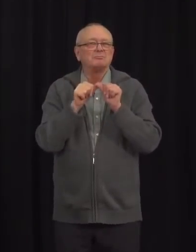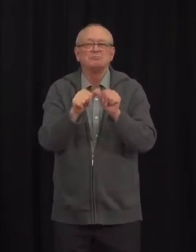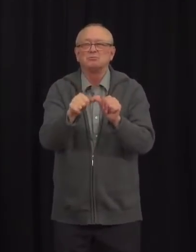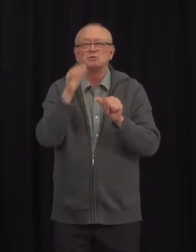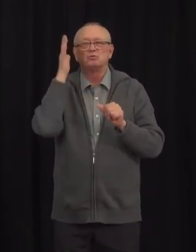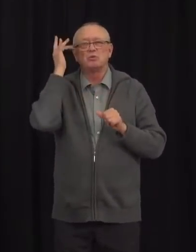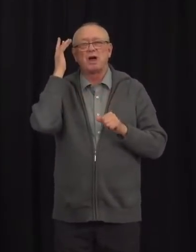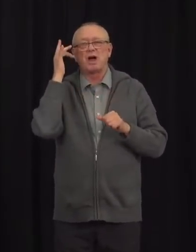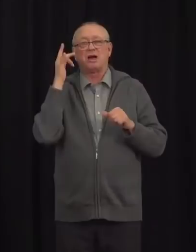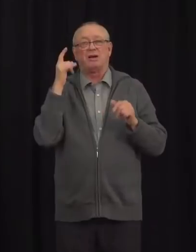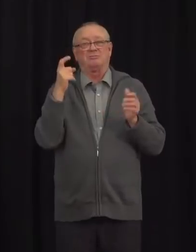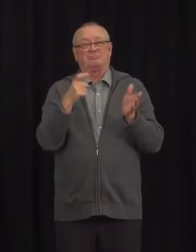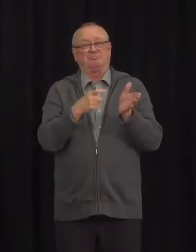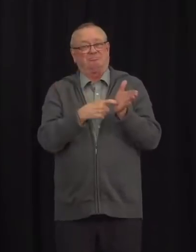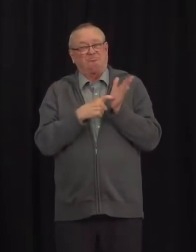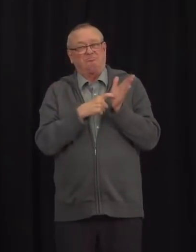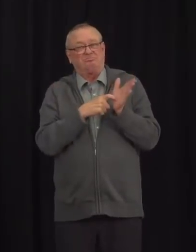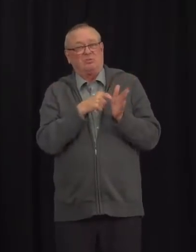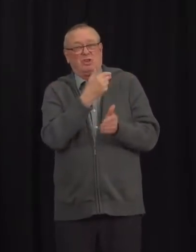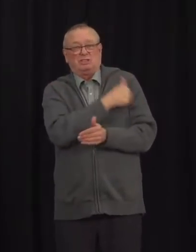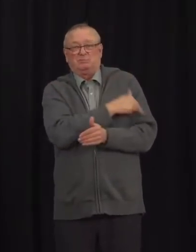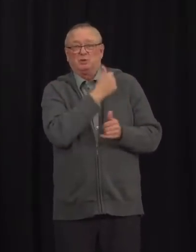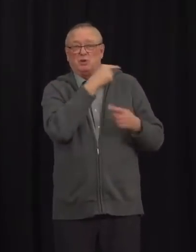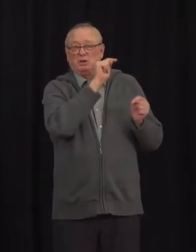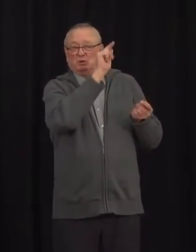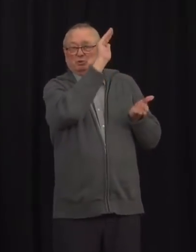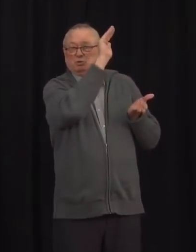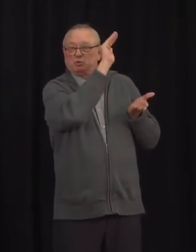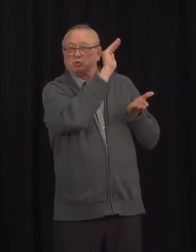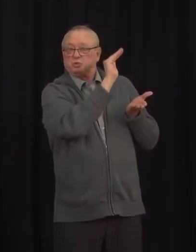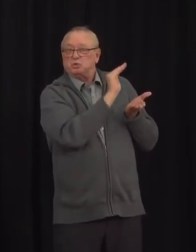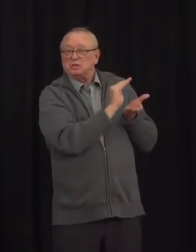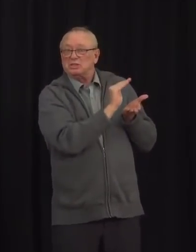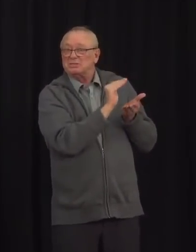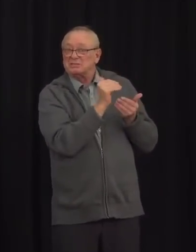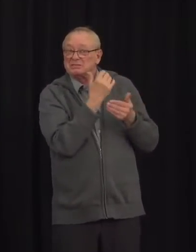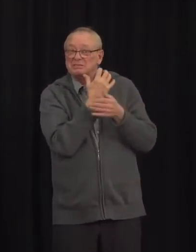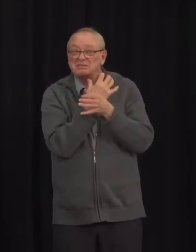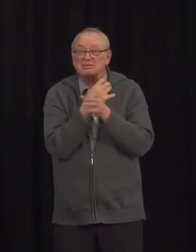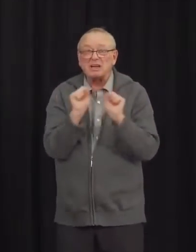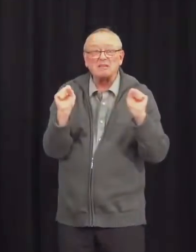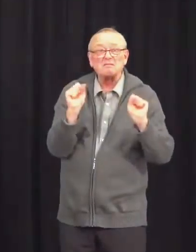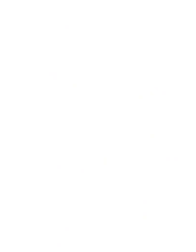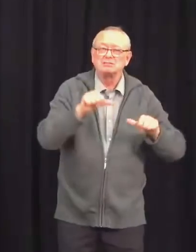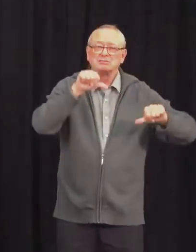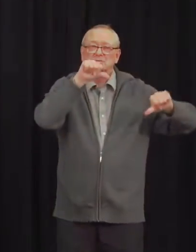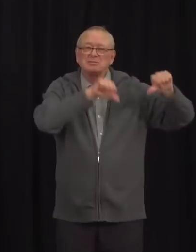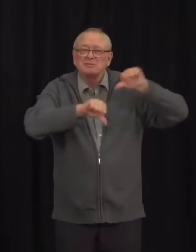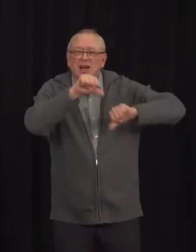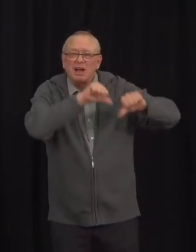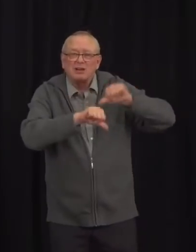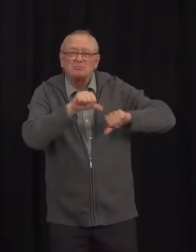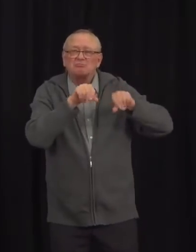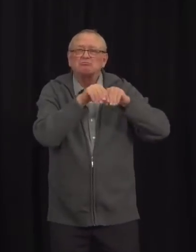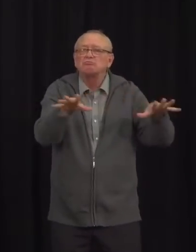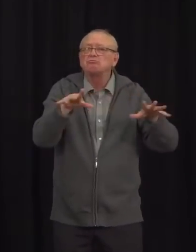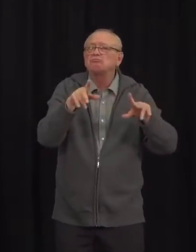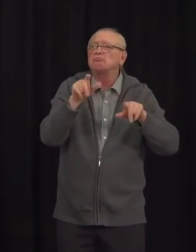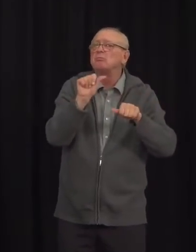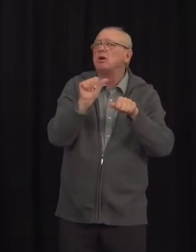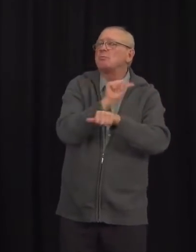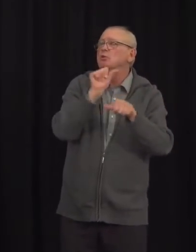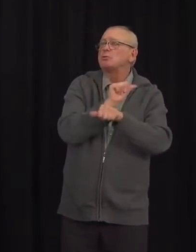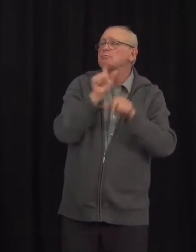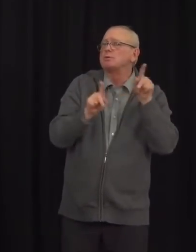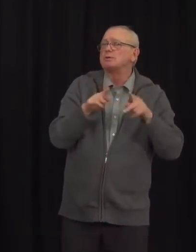COVID-19 demands ease in order to support safe patient care in hospitals in the area. In the last 2 weeks